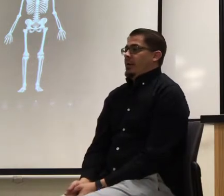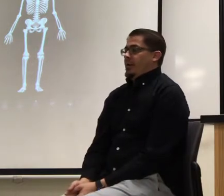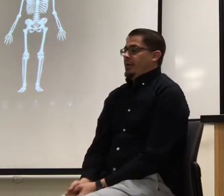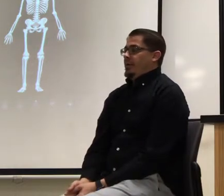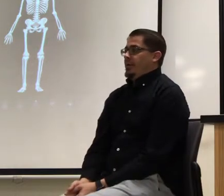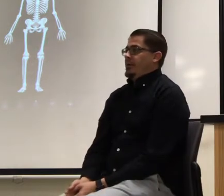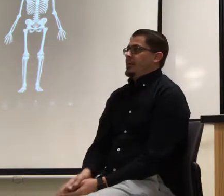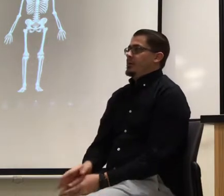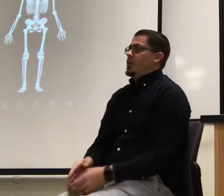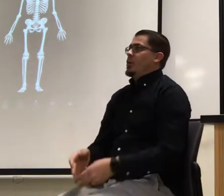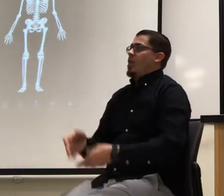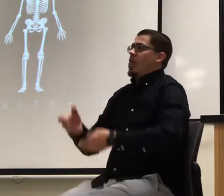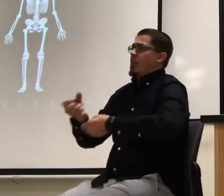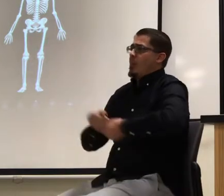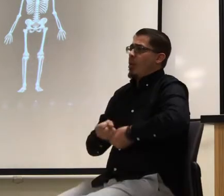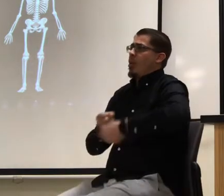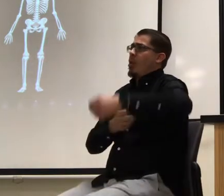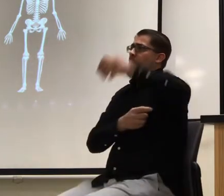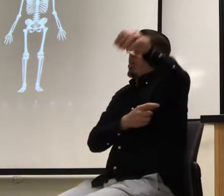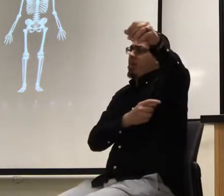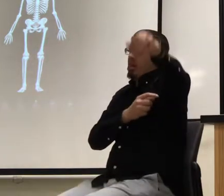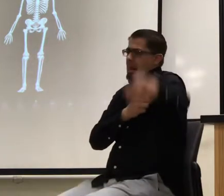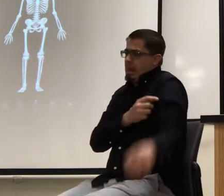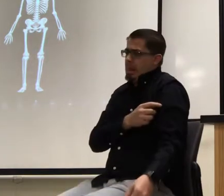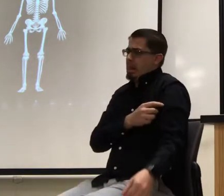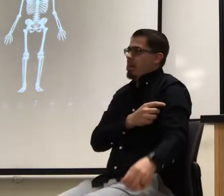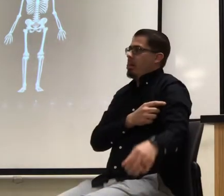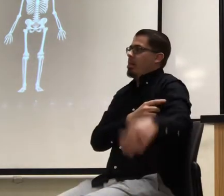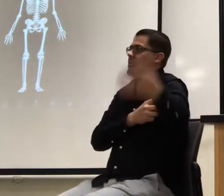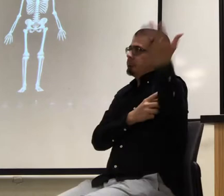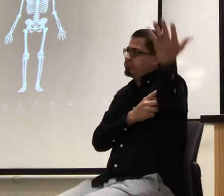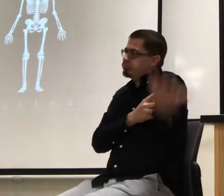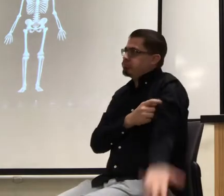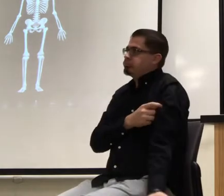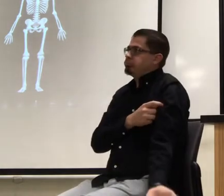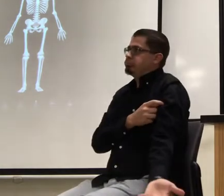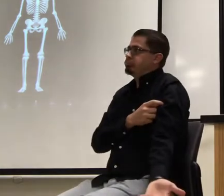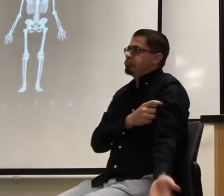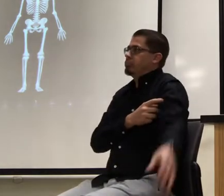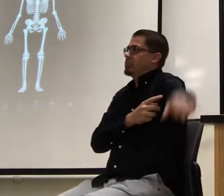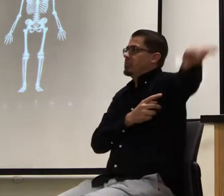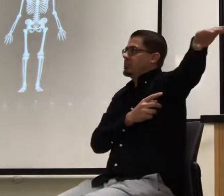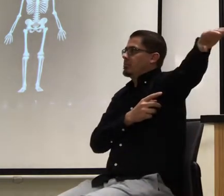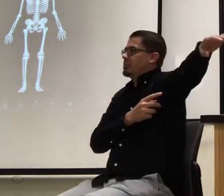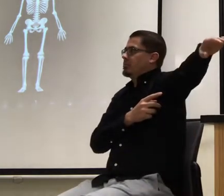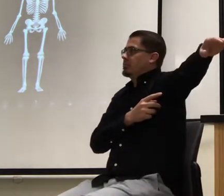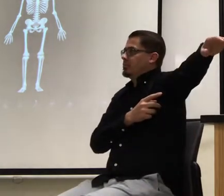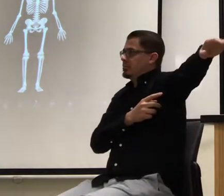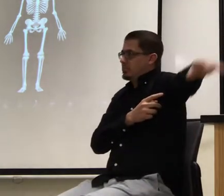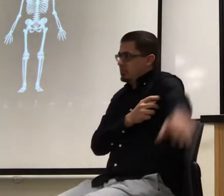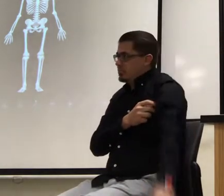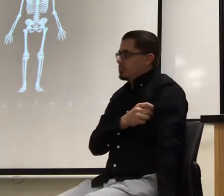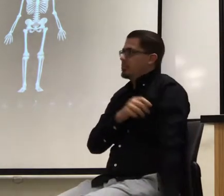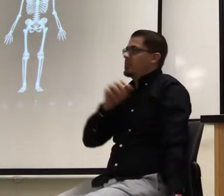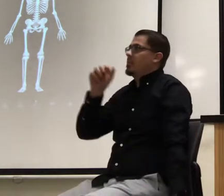So you pull from the other side of the bone and you pull this way. That will be abduction,